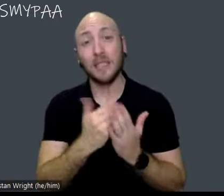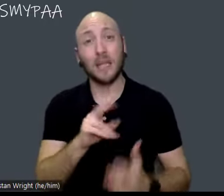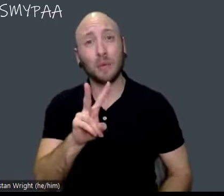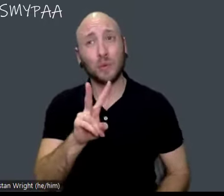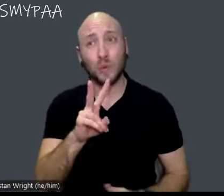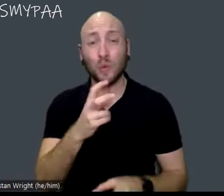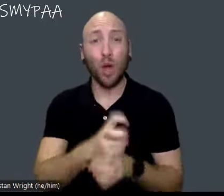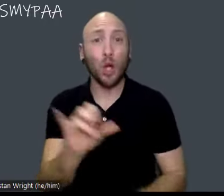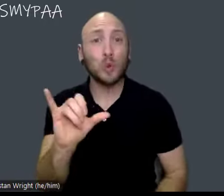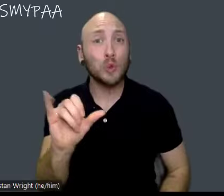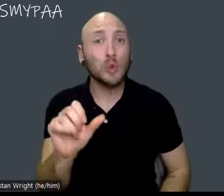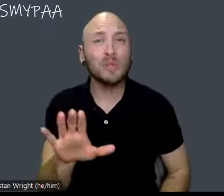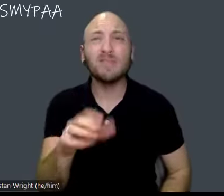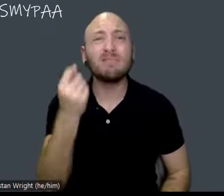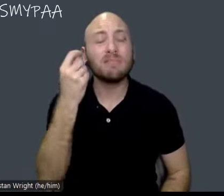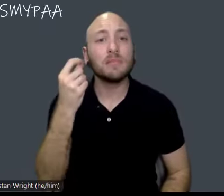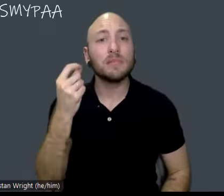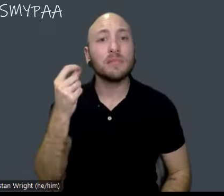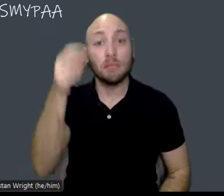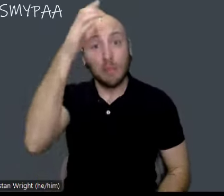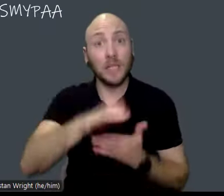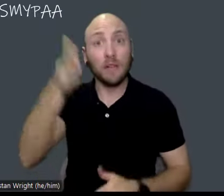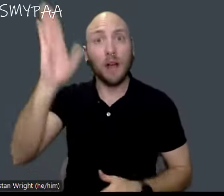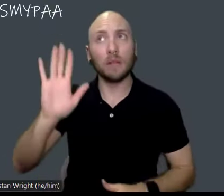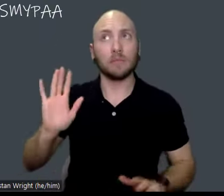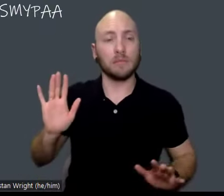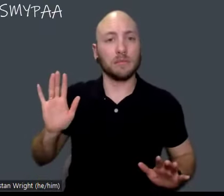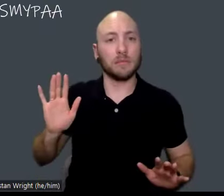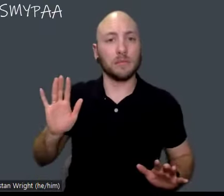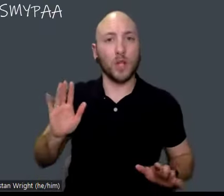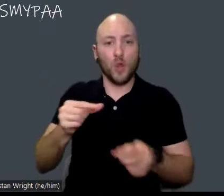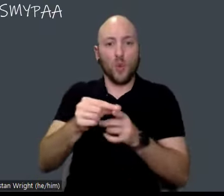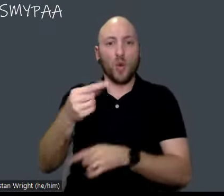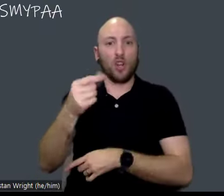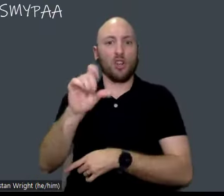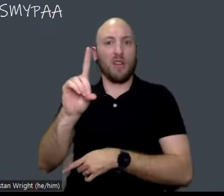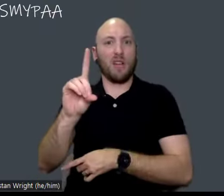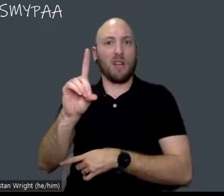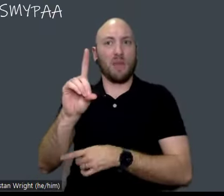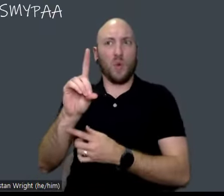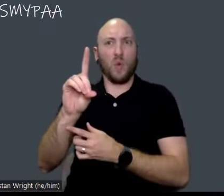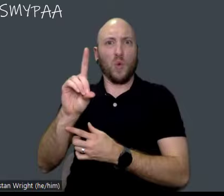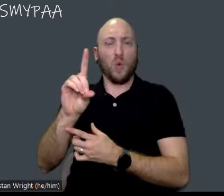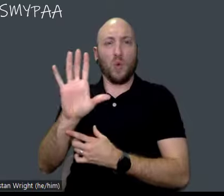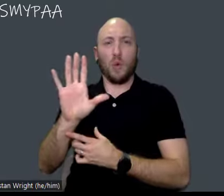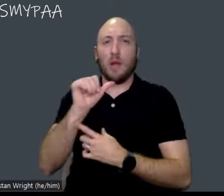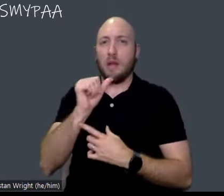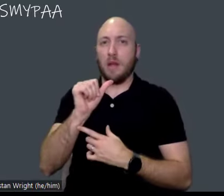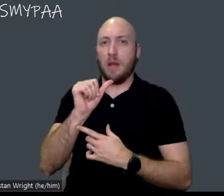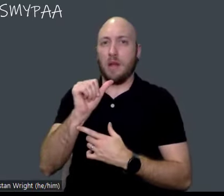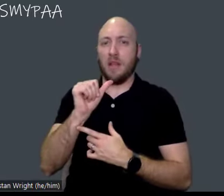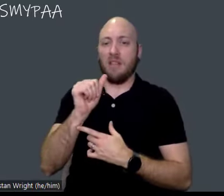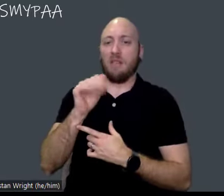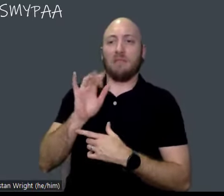too, because I didn't believe in the God thing, the God word. I didn't really like